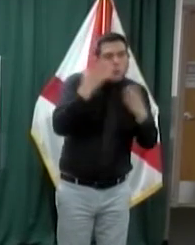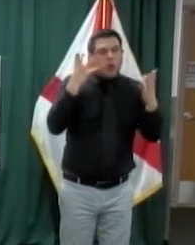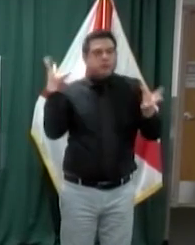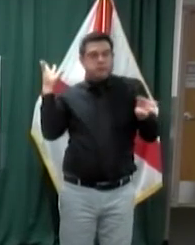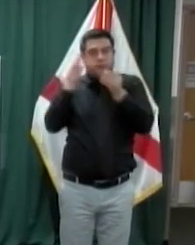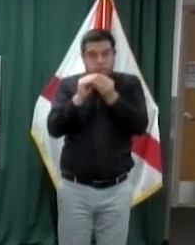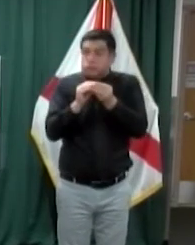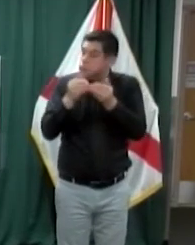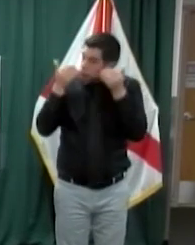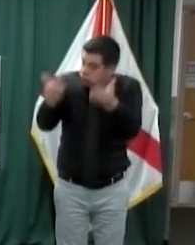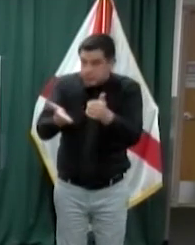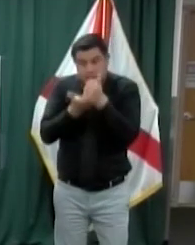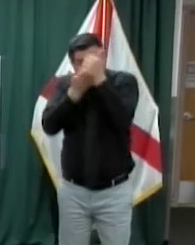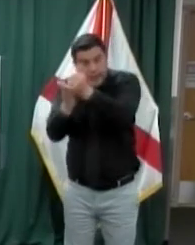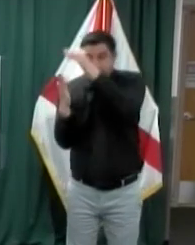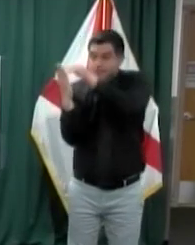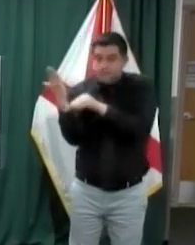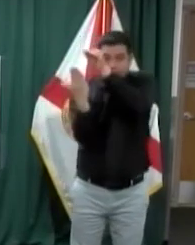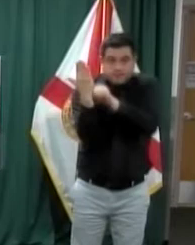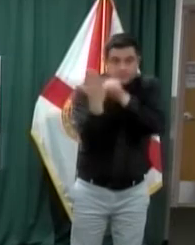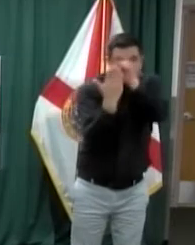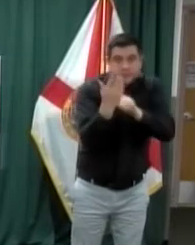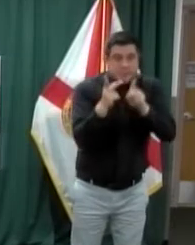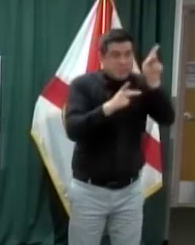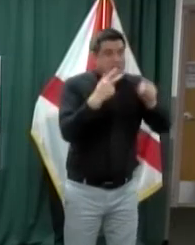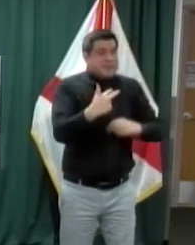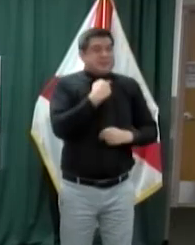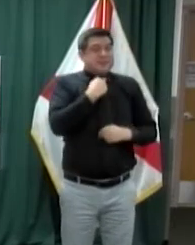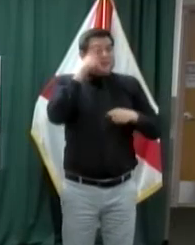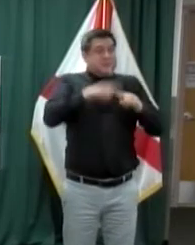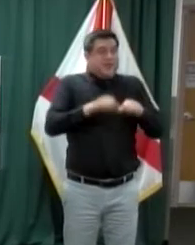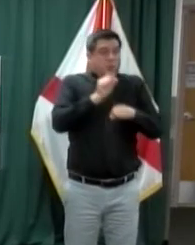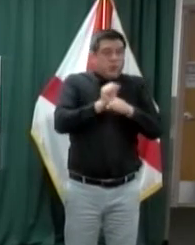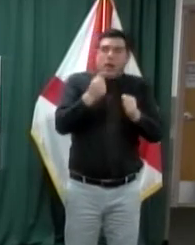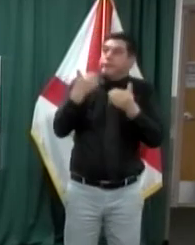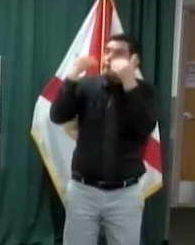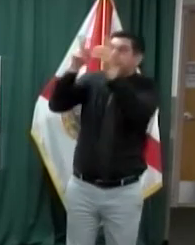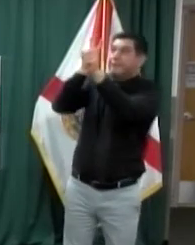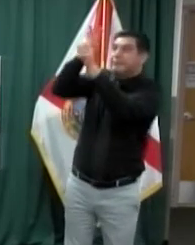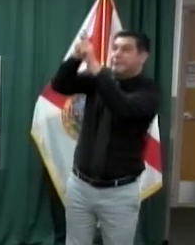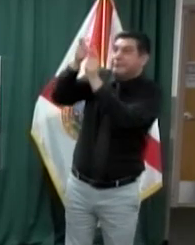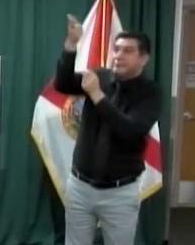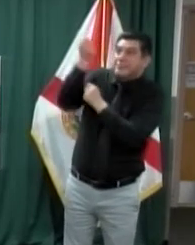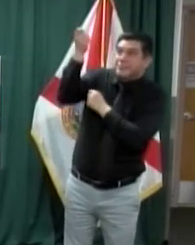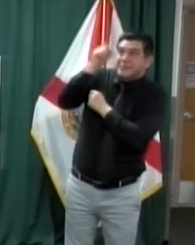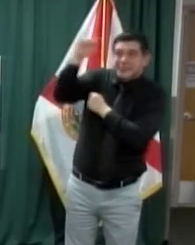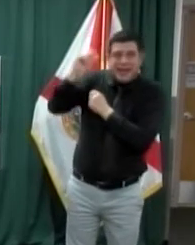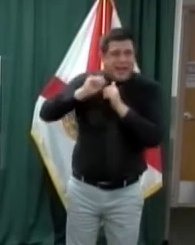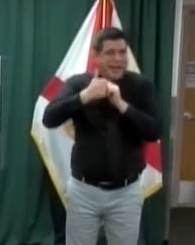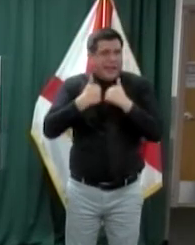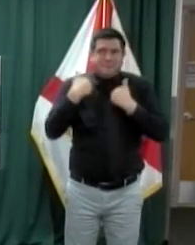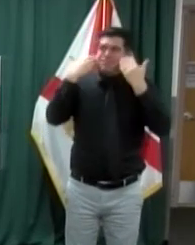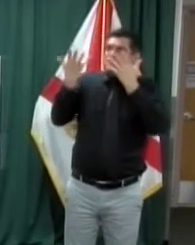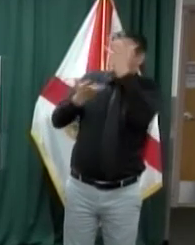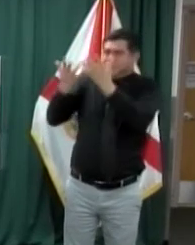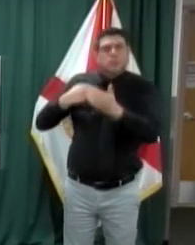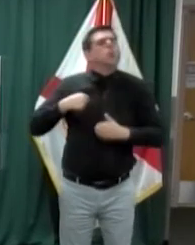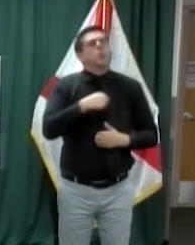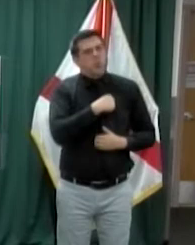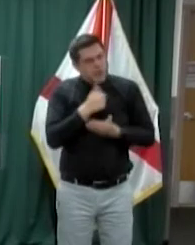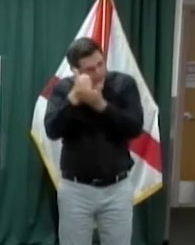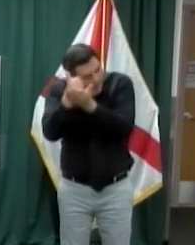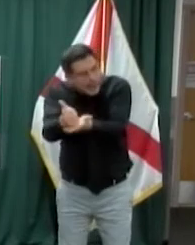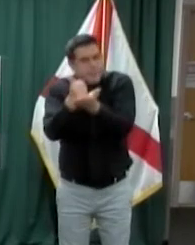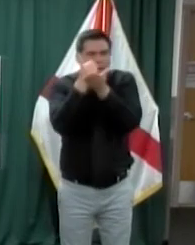employment, interviewing skills, searching for jobs, individualized career counseling and career planning, job search